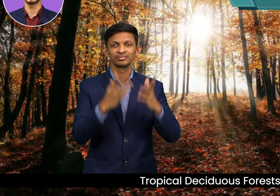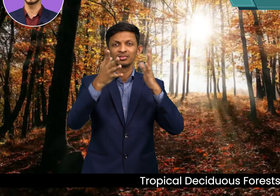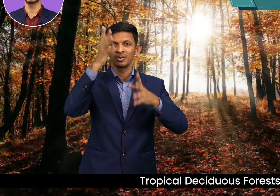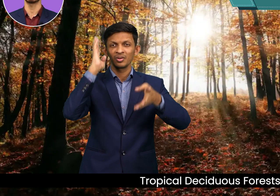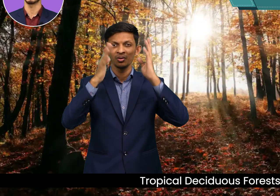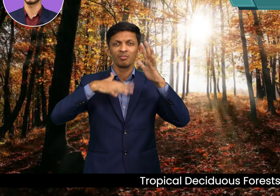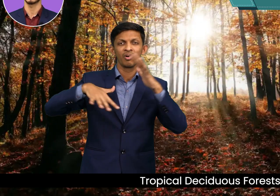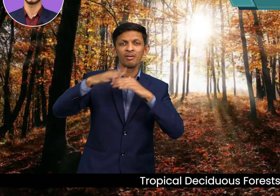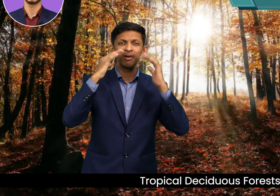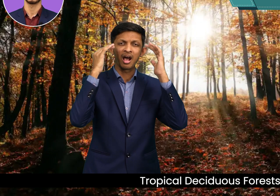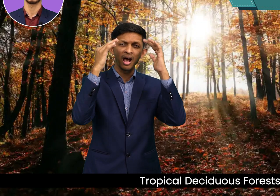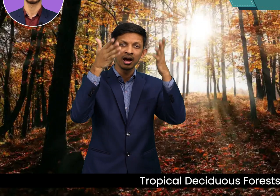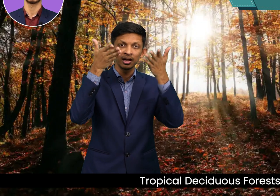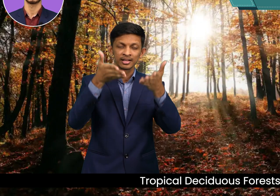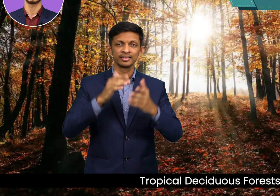Tropical deciduous forests.